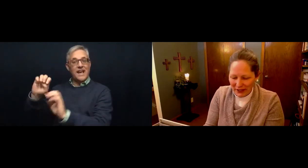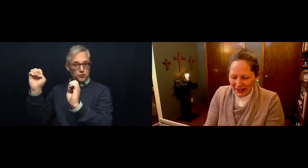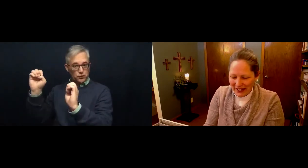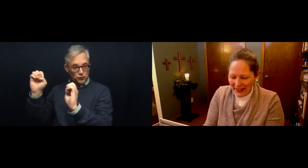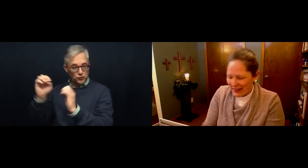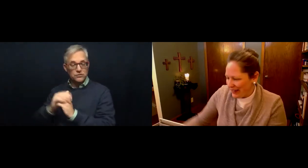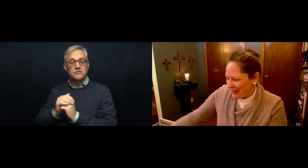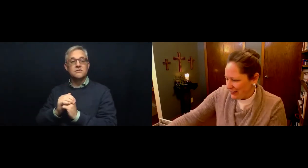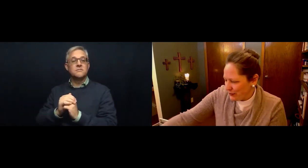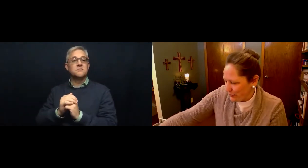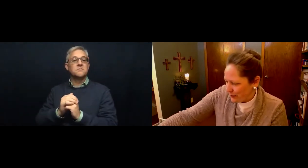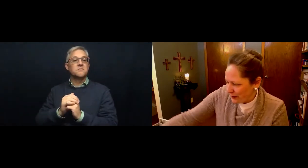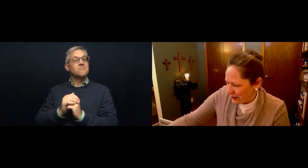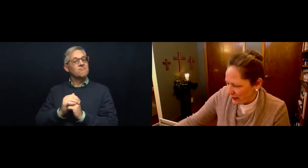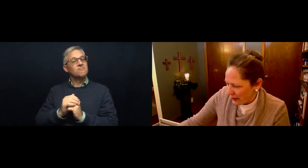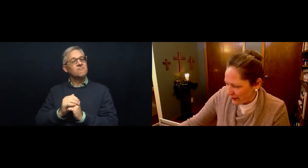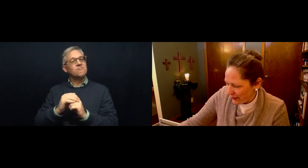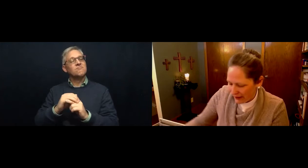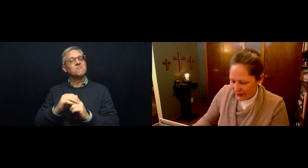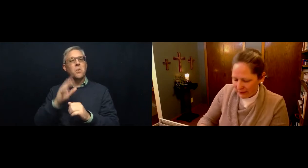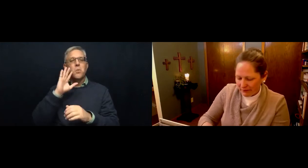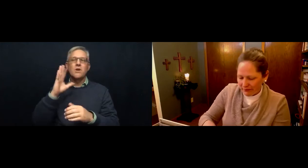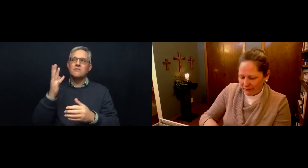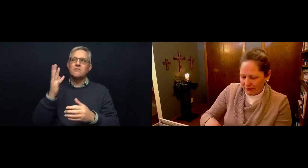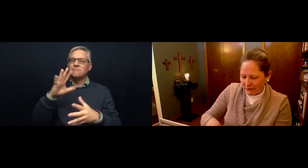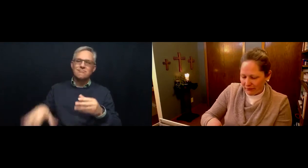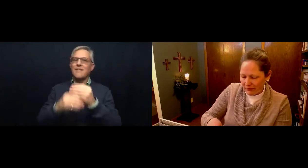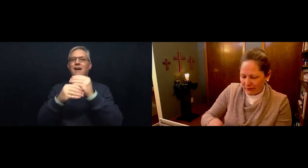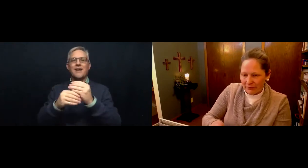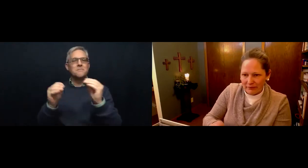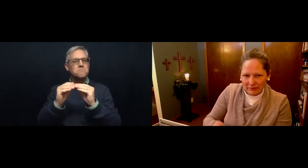hope into our lives.